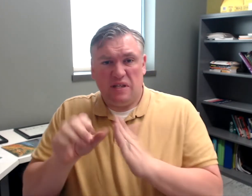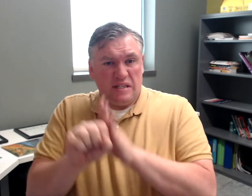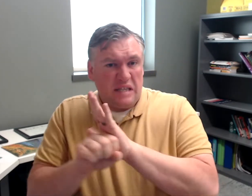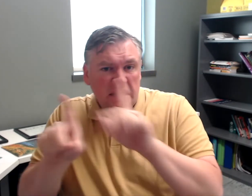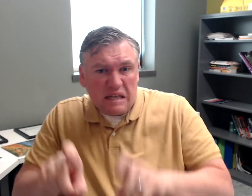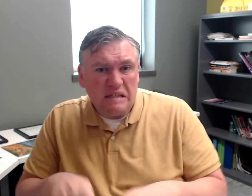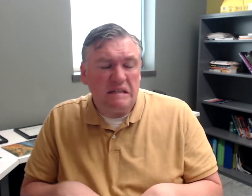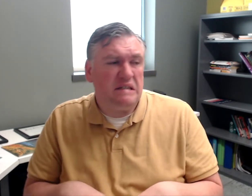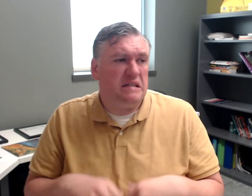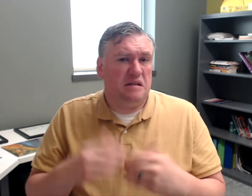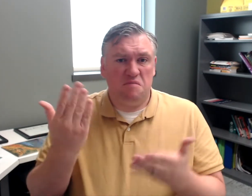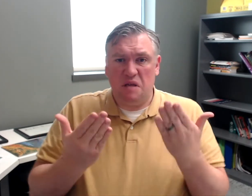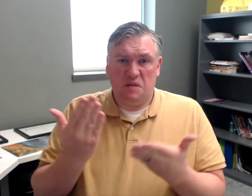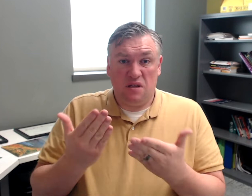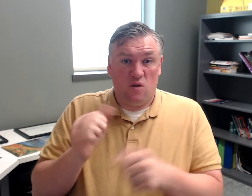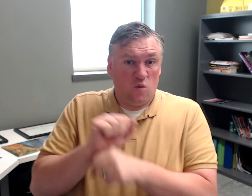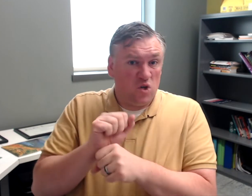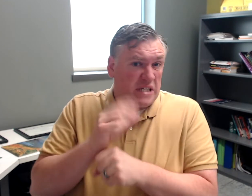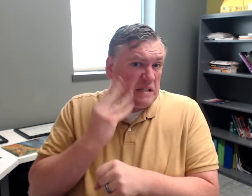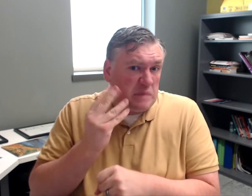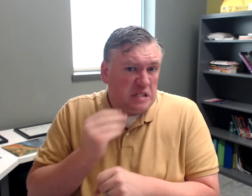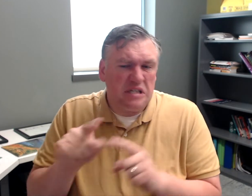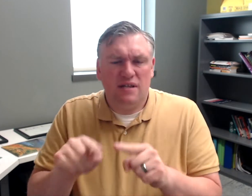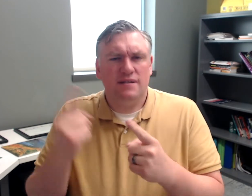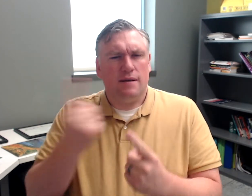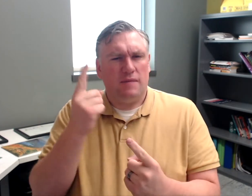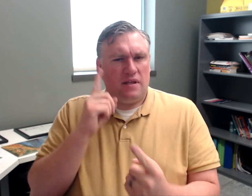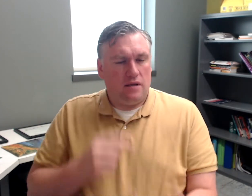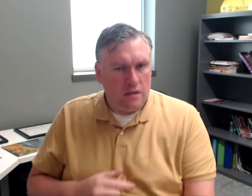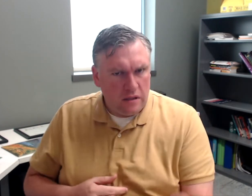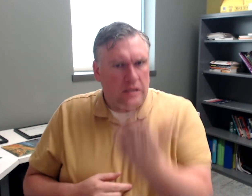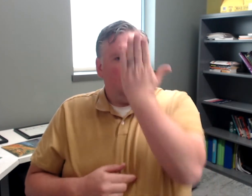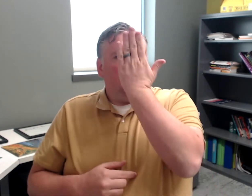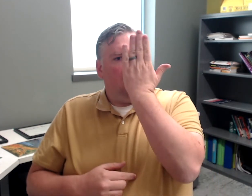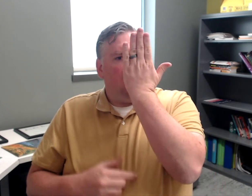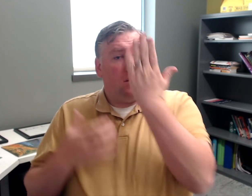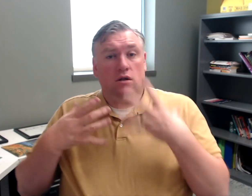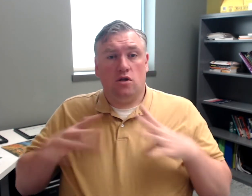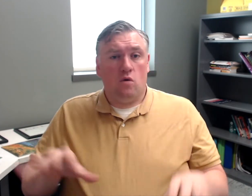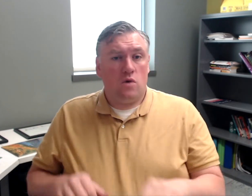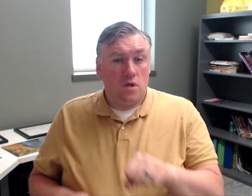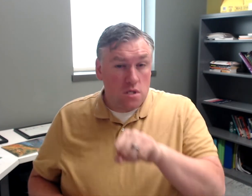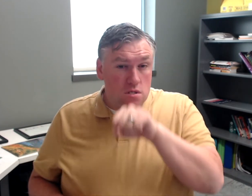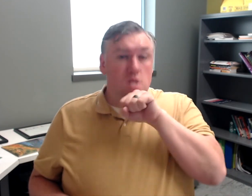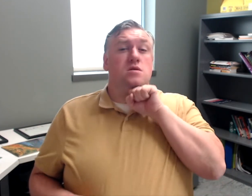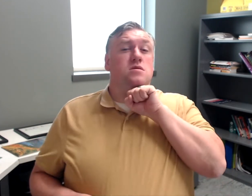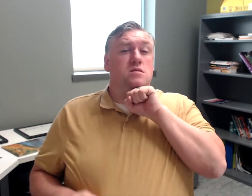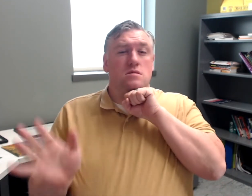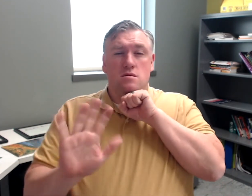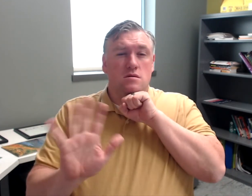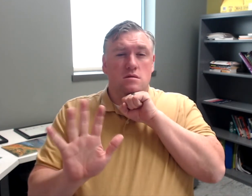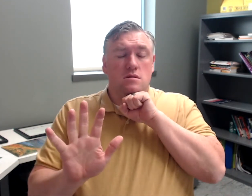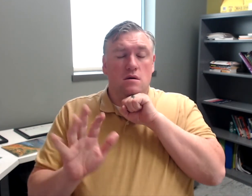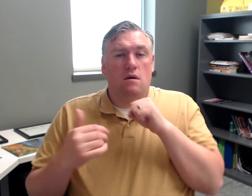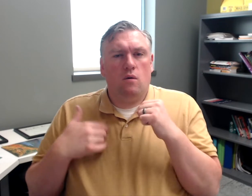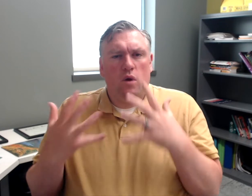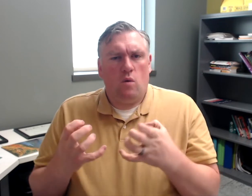could be a textbook, it could be a state test, a work experience, something that comes up before them. We don't want them to feel